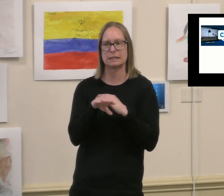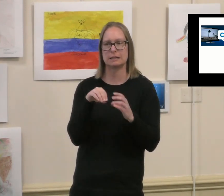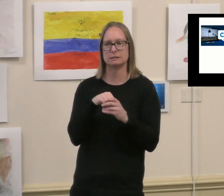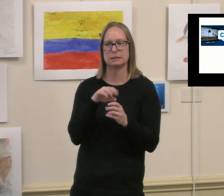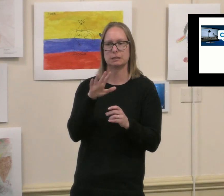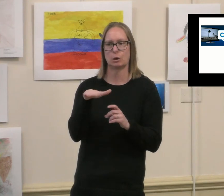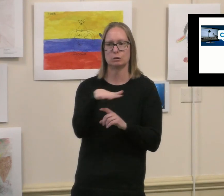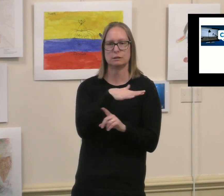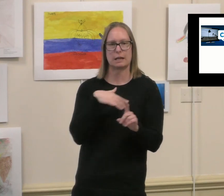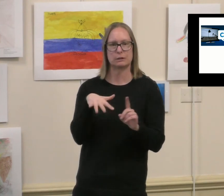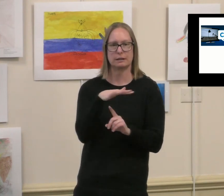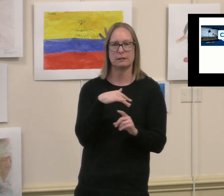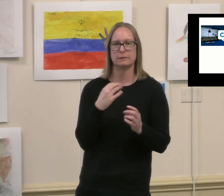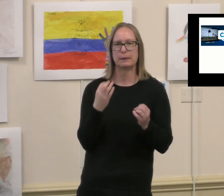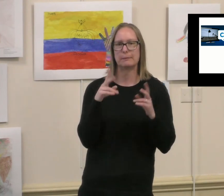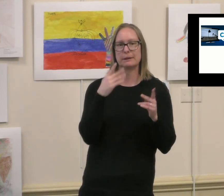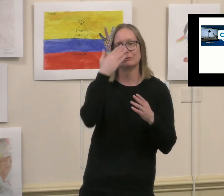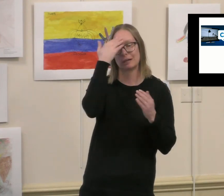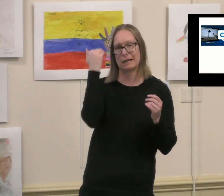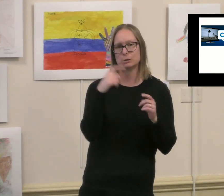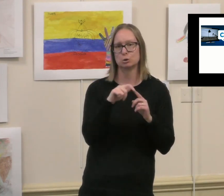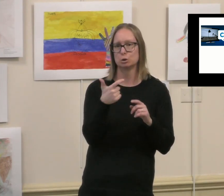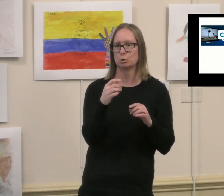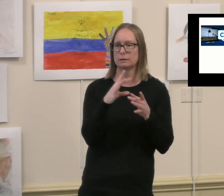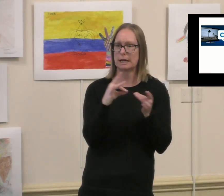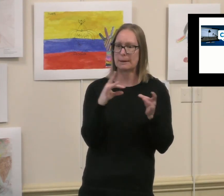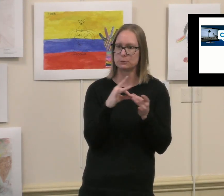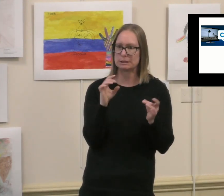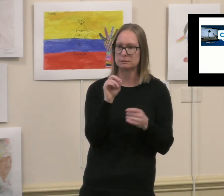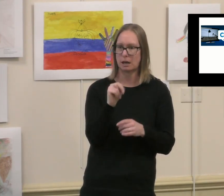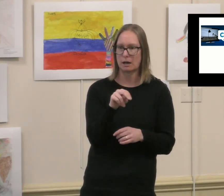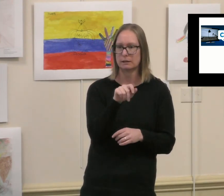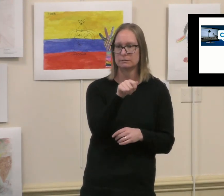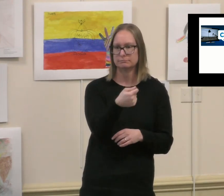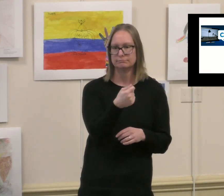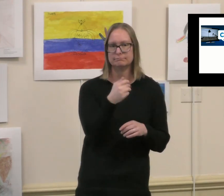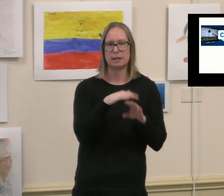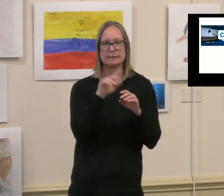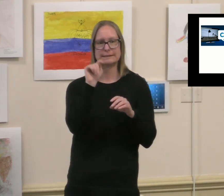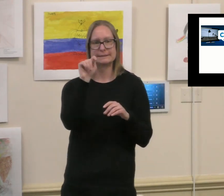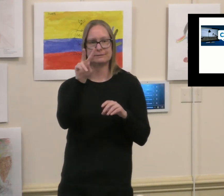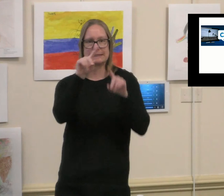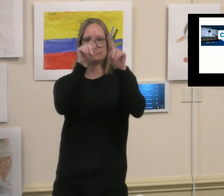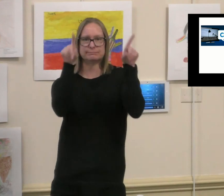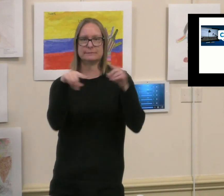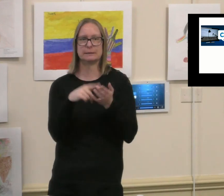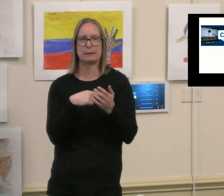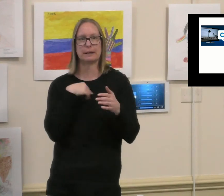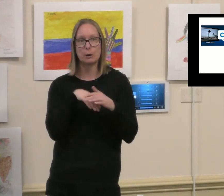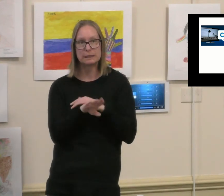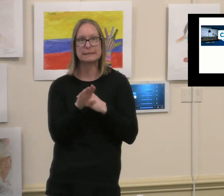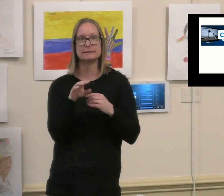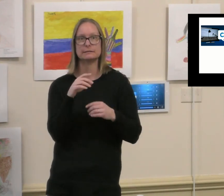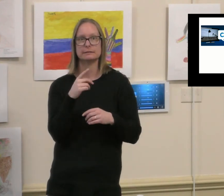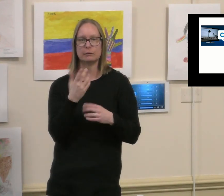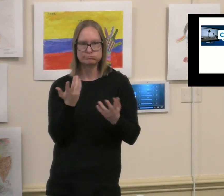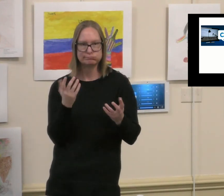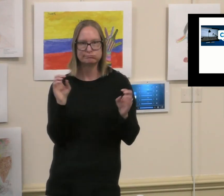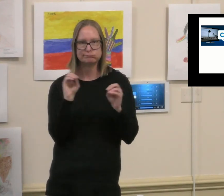For signing, you have to have visual access in your space. So a lot of people will sometimes forget to turn on captions. Like,